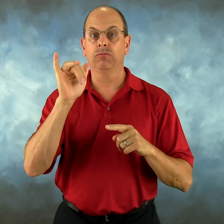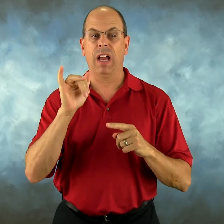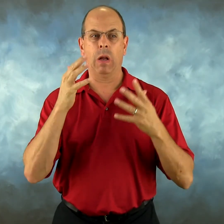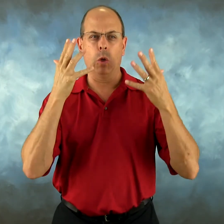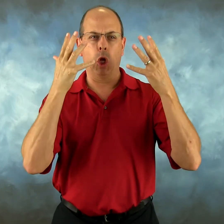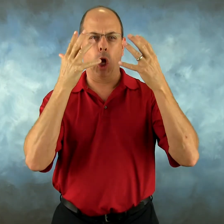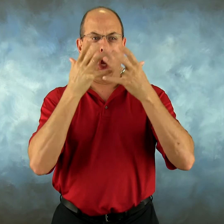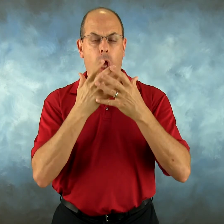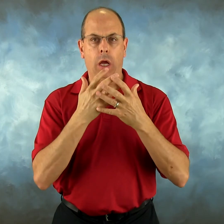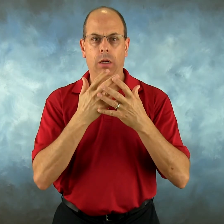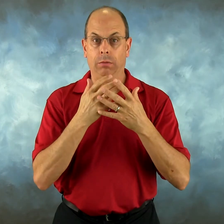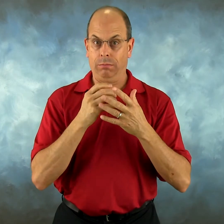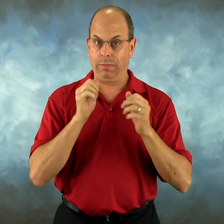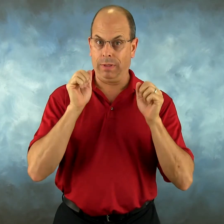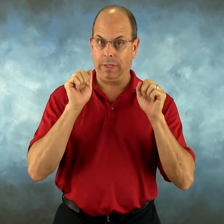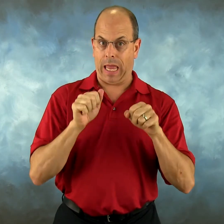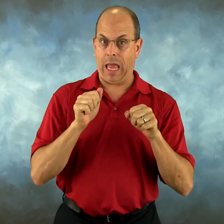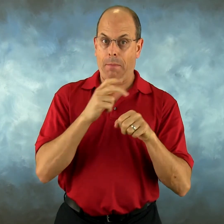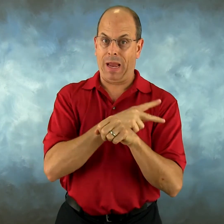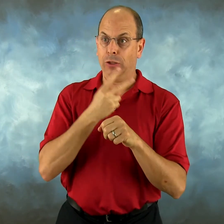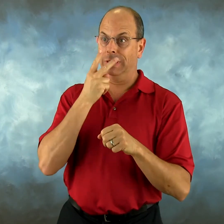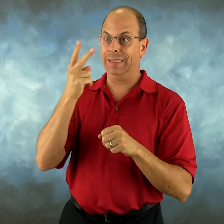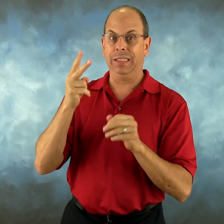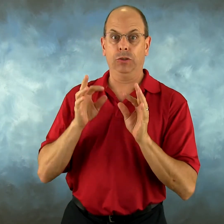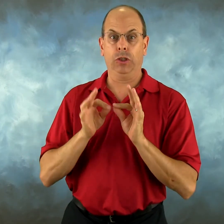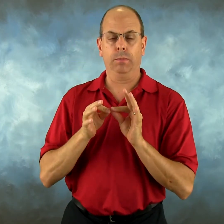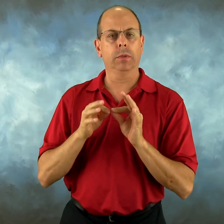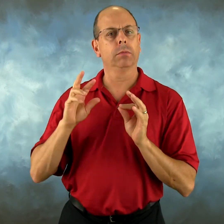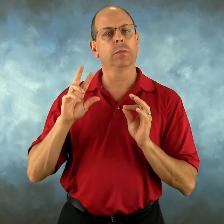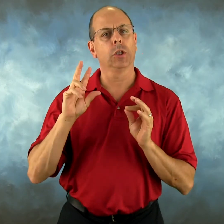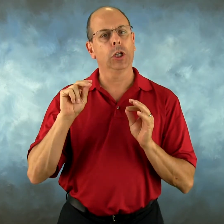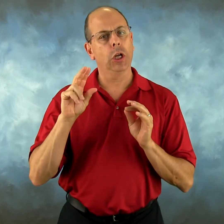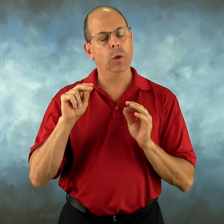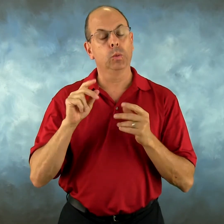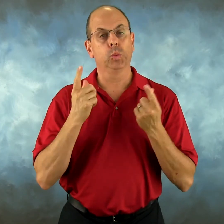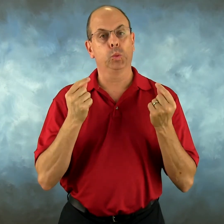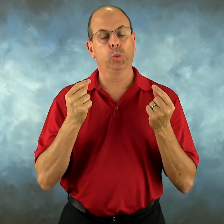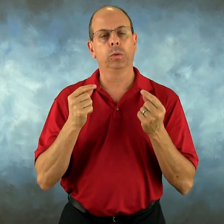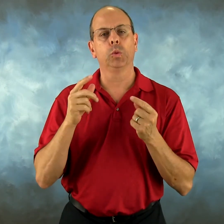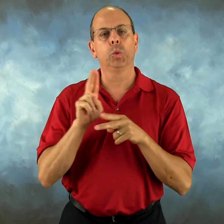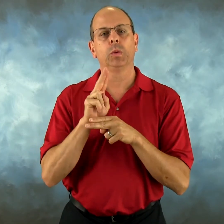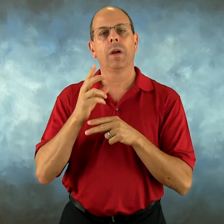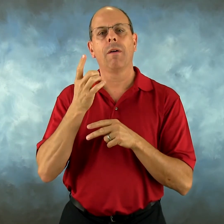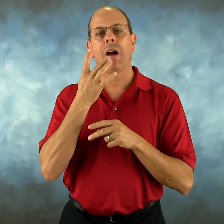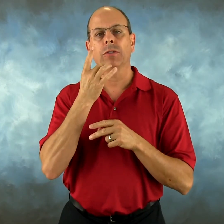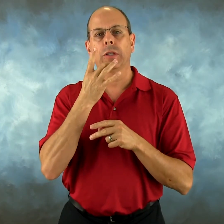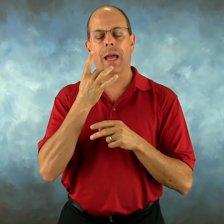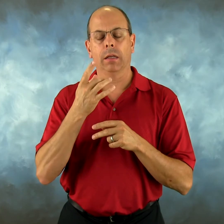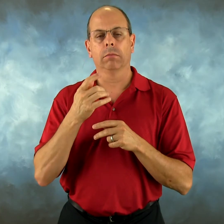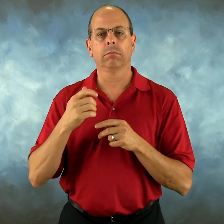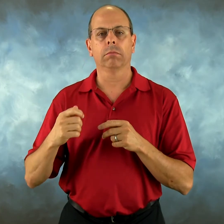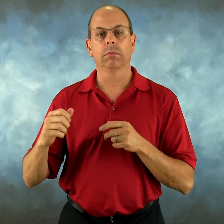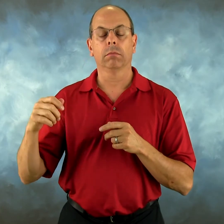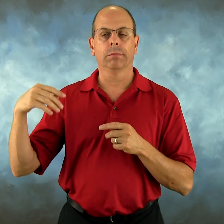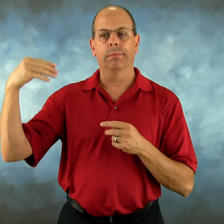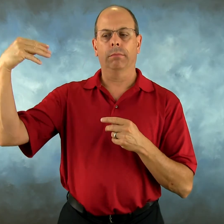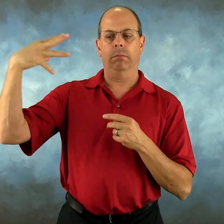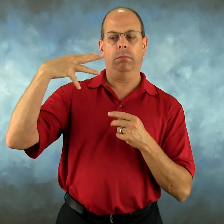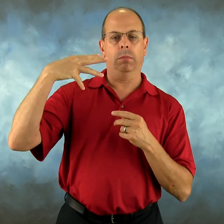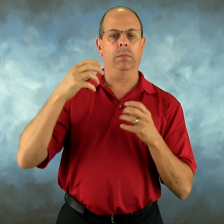If you have to go into X-ray or a dark location, the patient will be unable to see an interpreter without